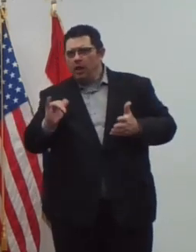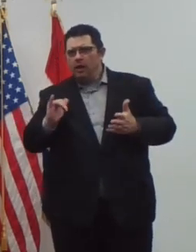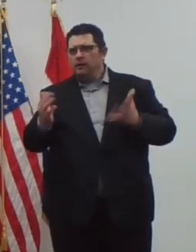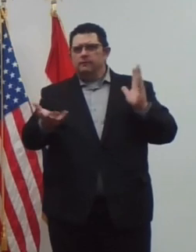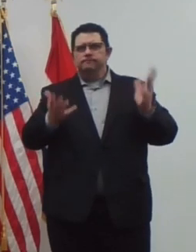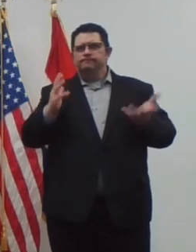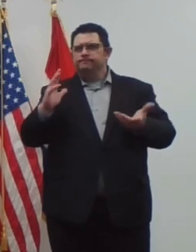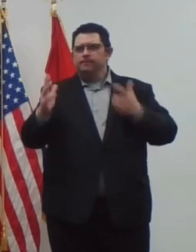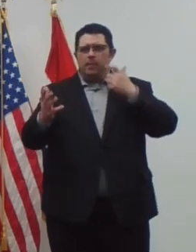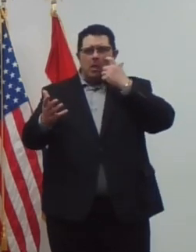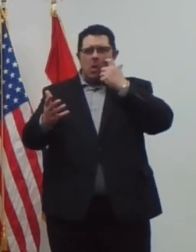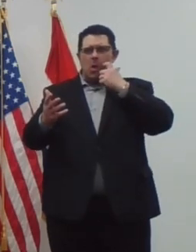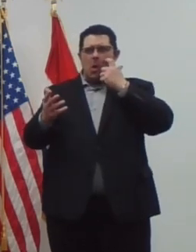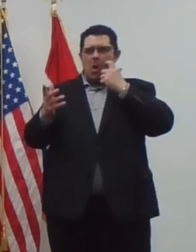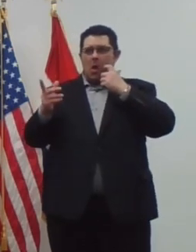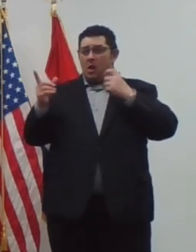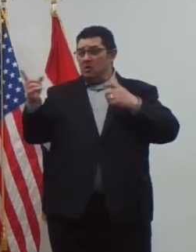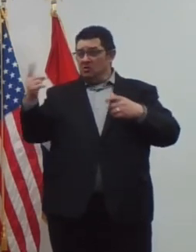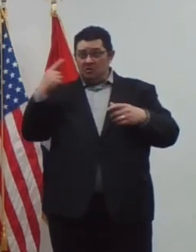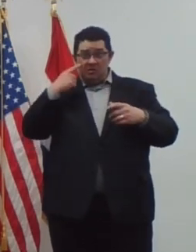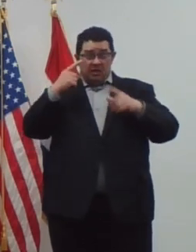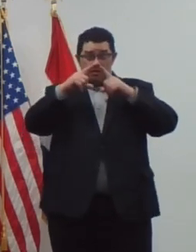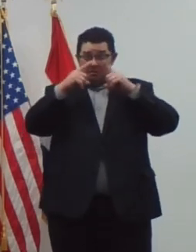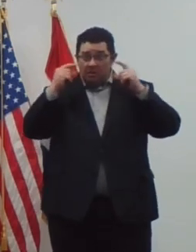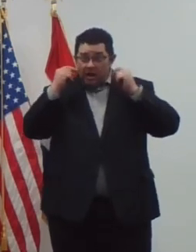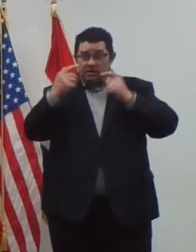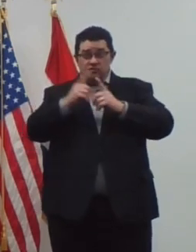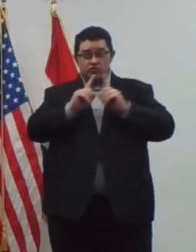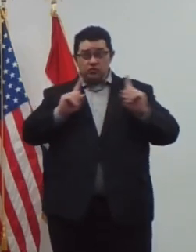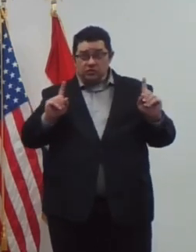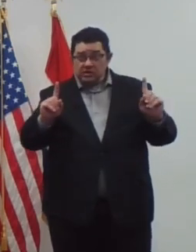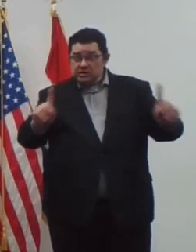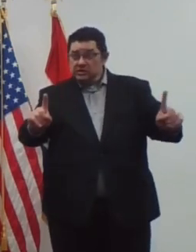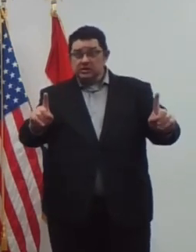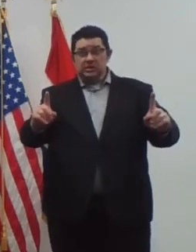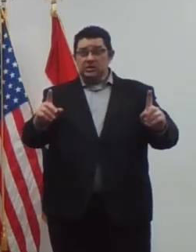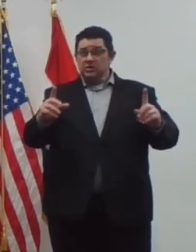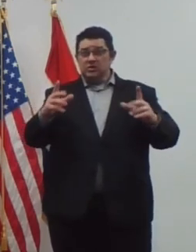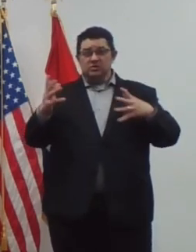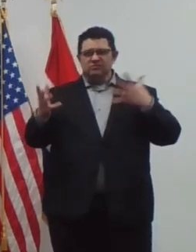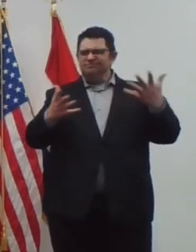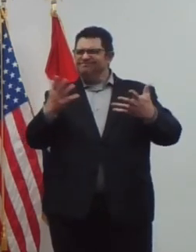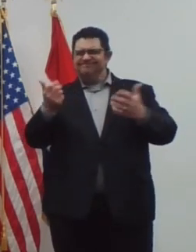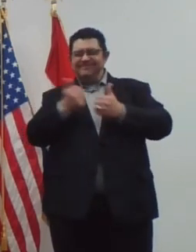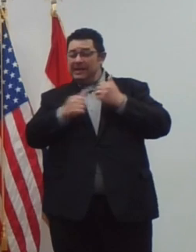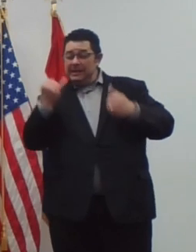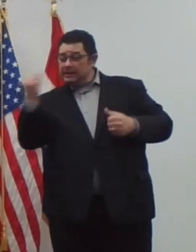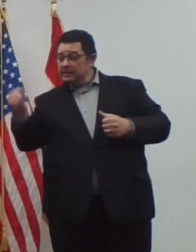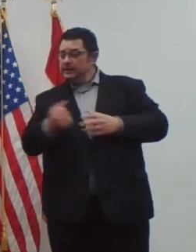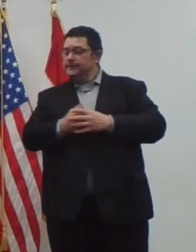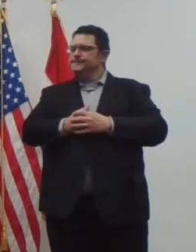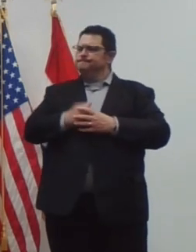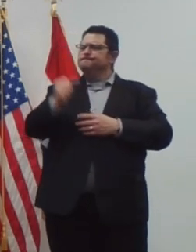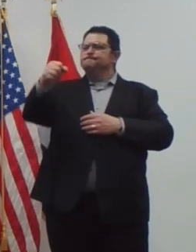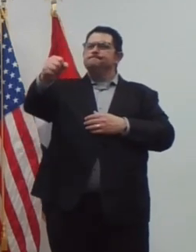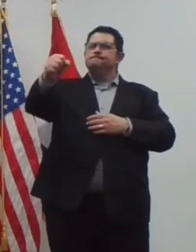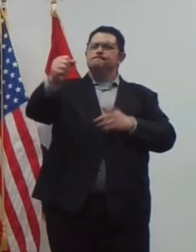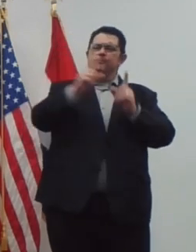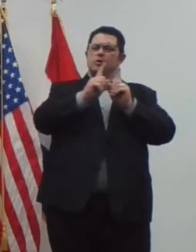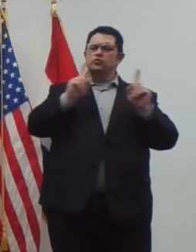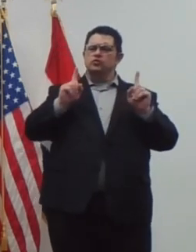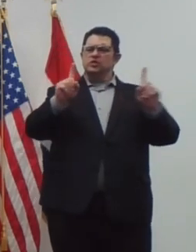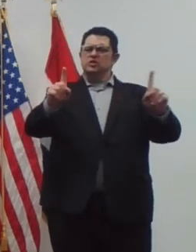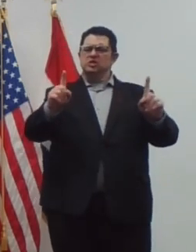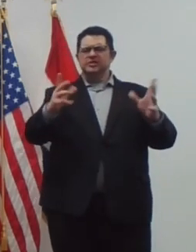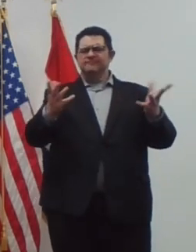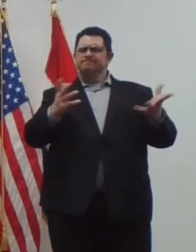pretty much what we've been saying, masks, social distancing, things like that? Just give us a little insight. Yeah, well, certainly social distancing. I'm not sure